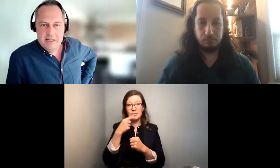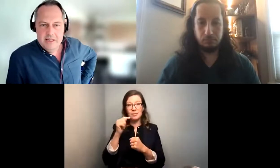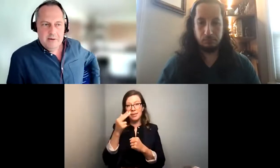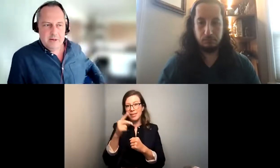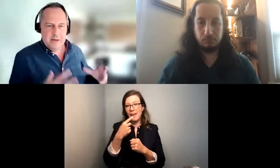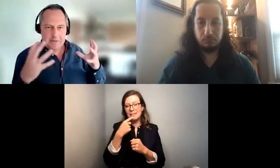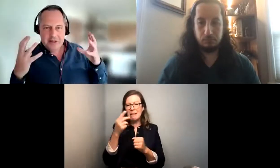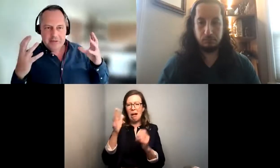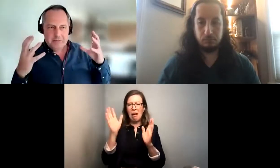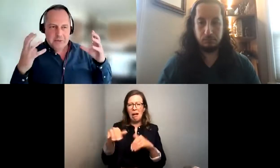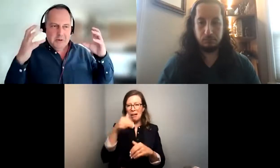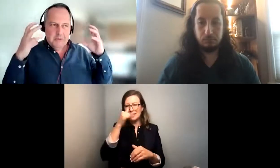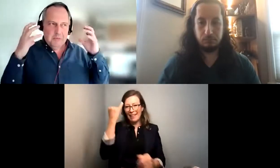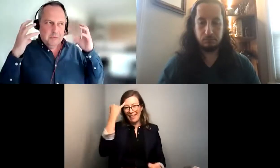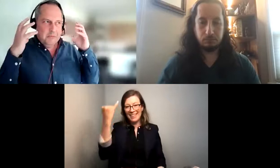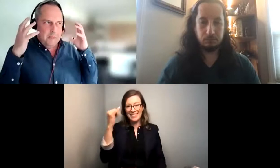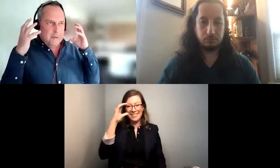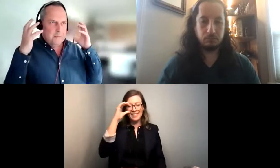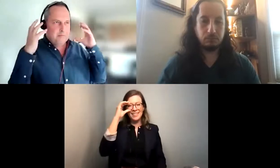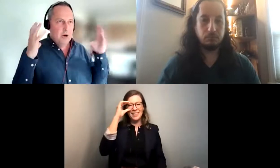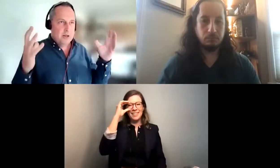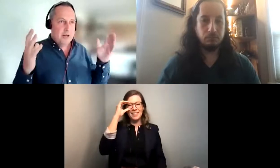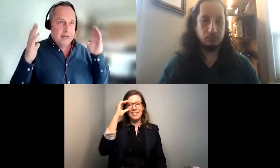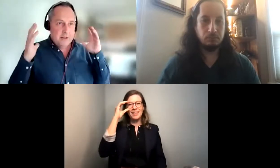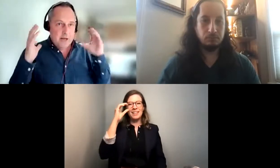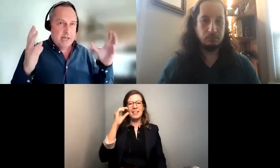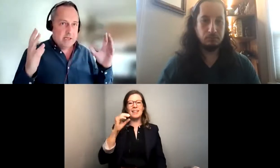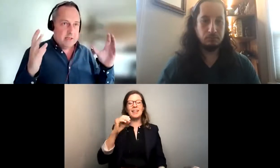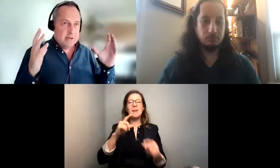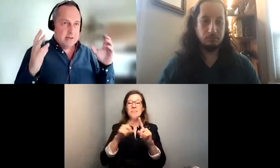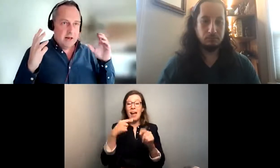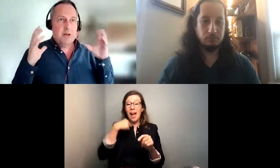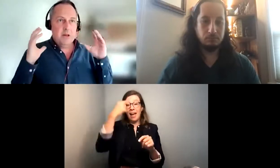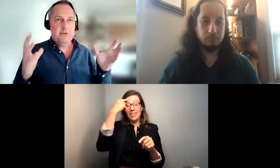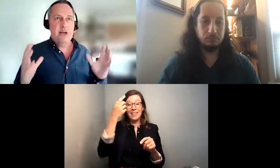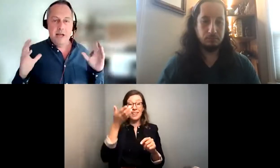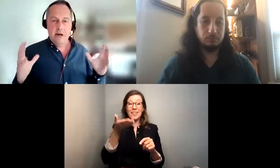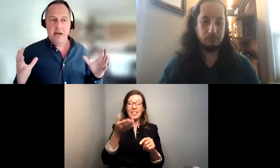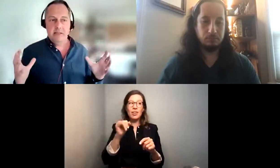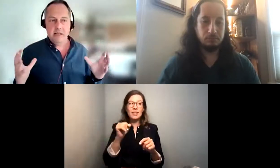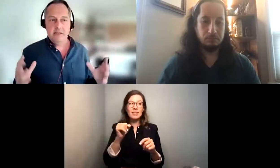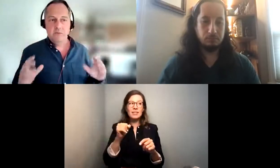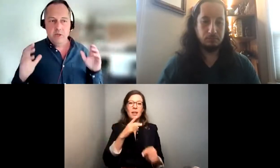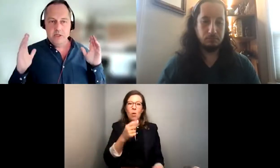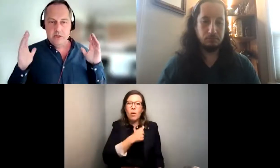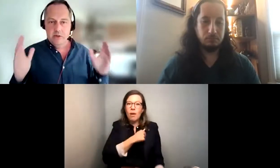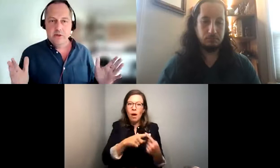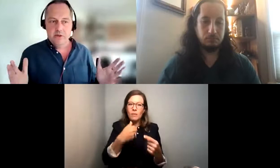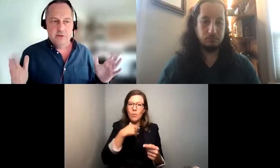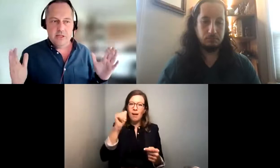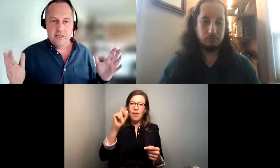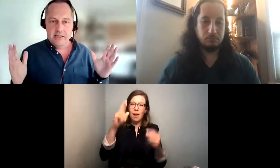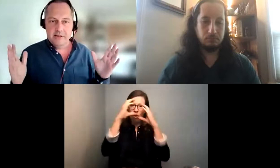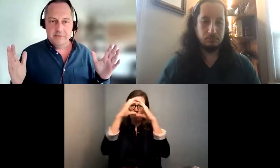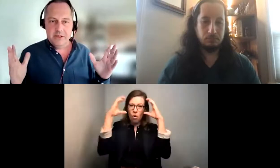idea. I mean, you know, but I think there is I would love to have an AR headset, which is a